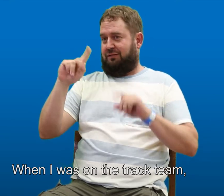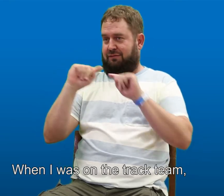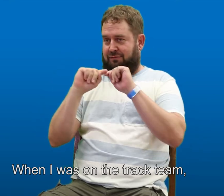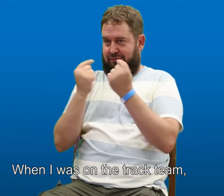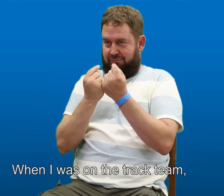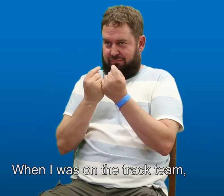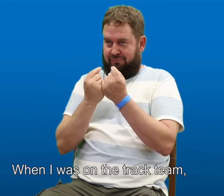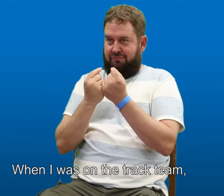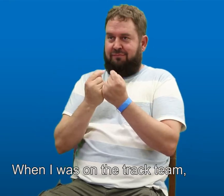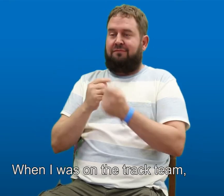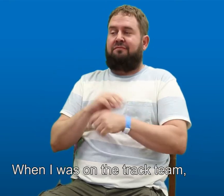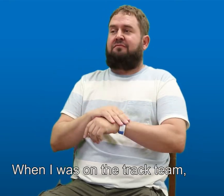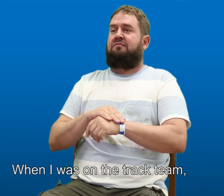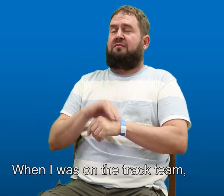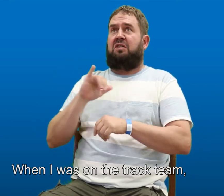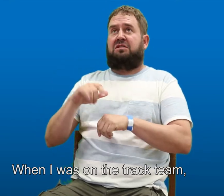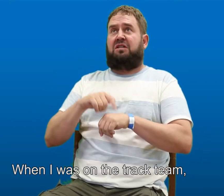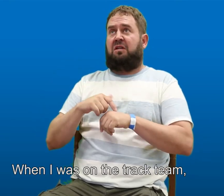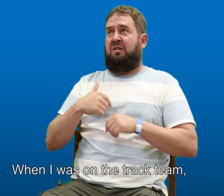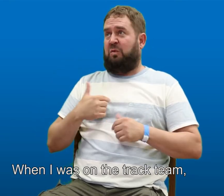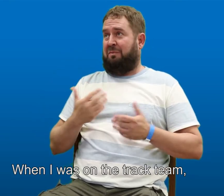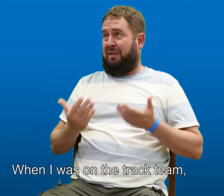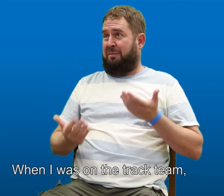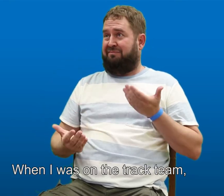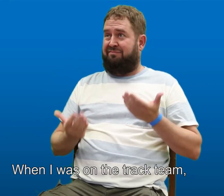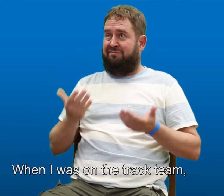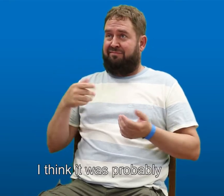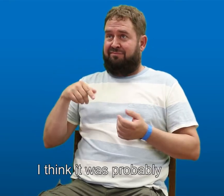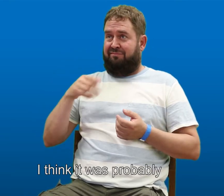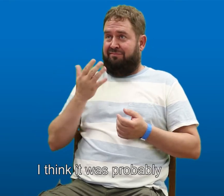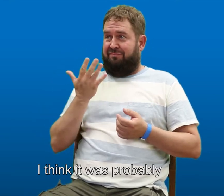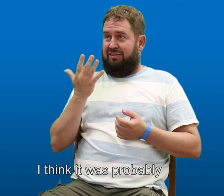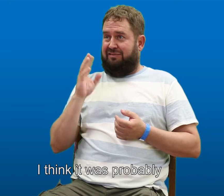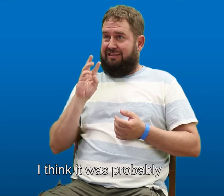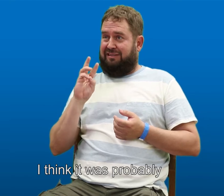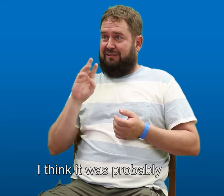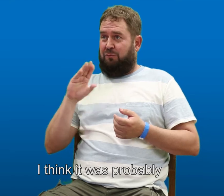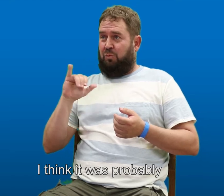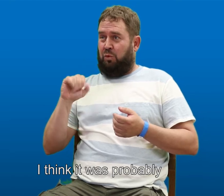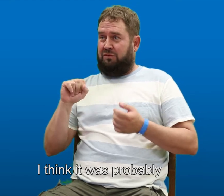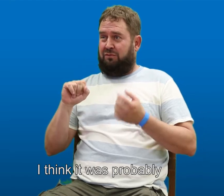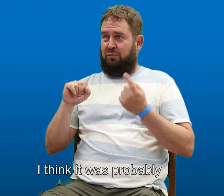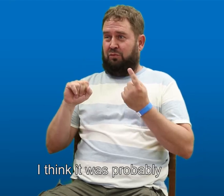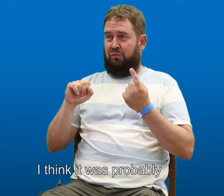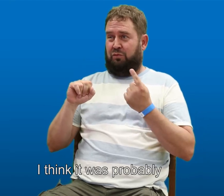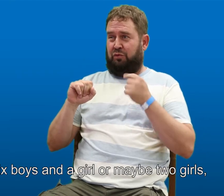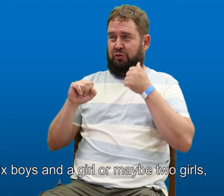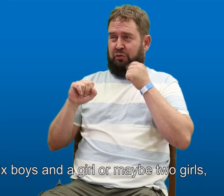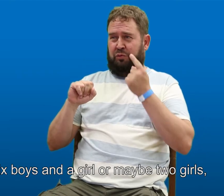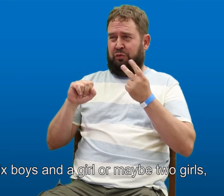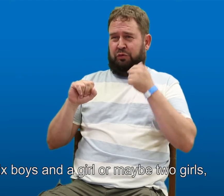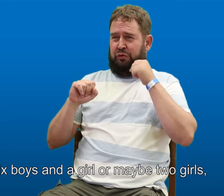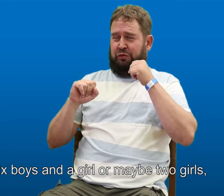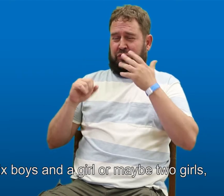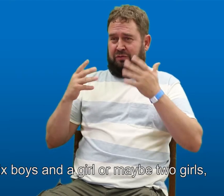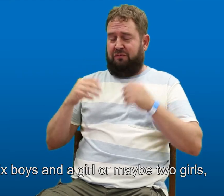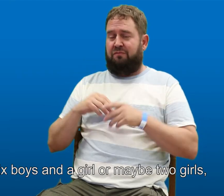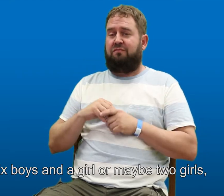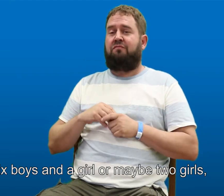When I was on the track team, I think it was probably what, six boys and a girl, or maybe two